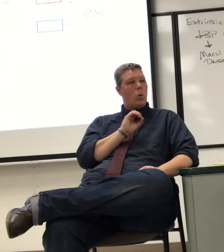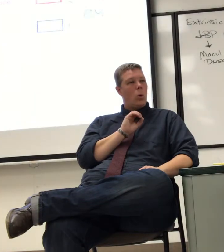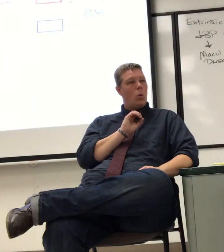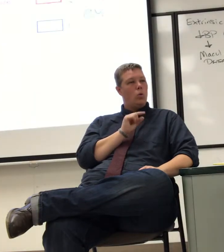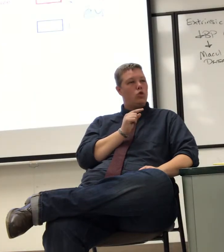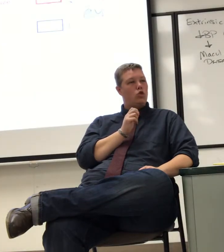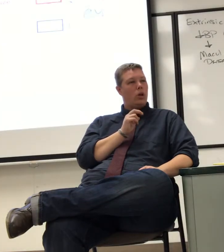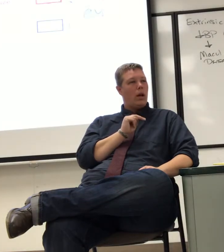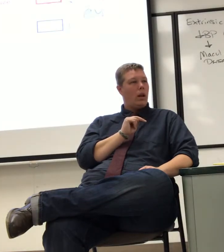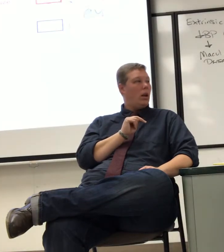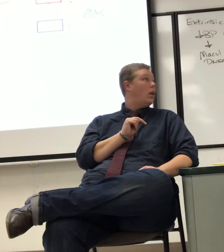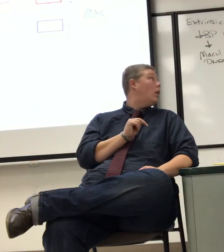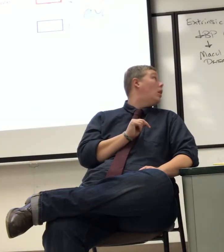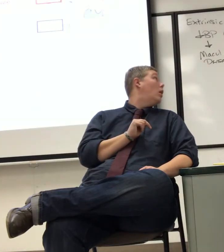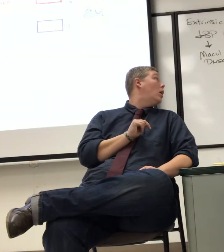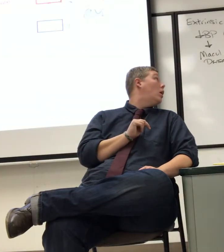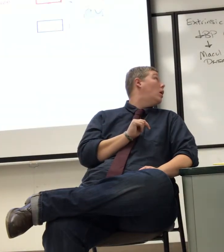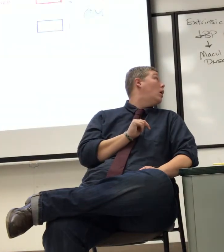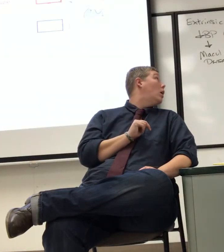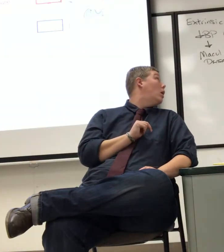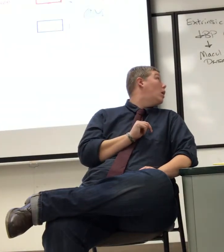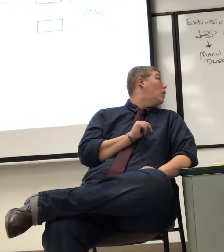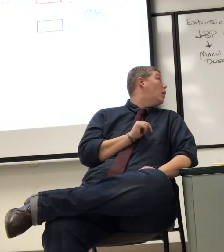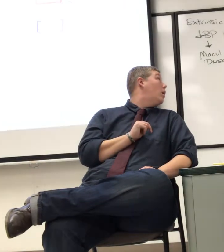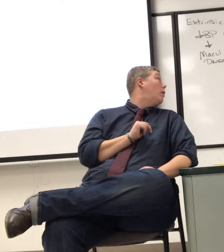Renin's a cleaver.